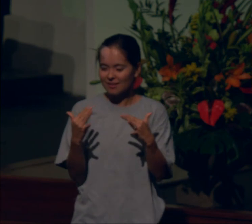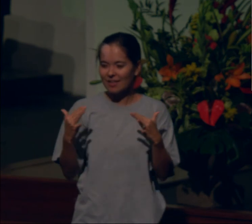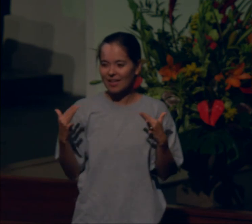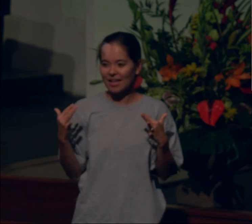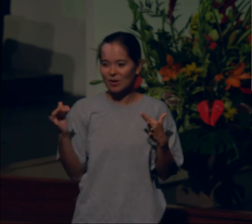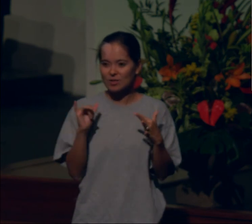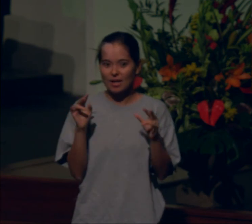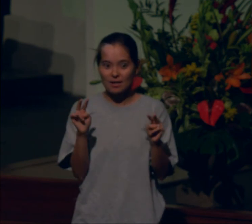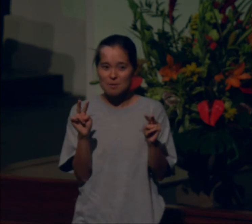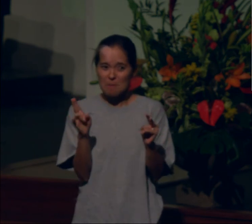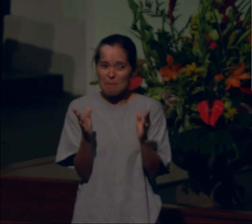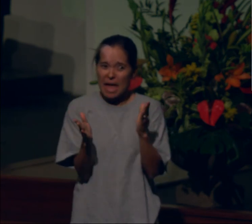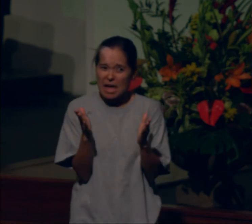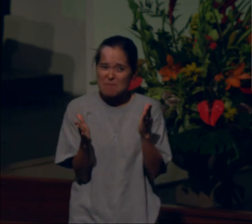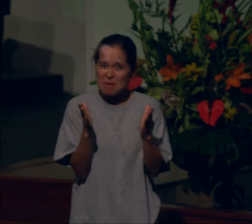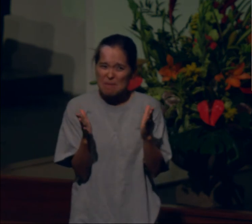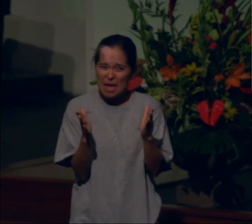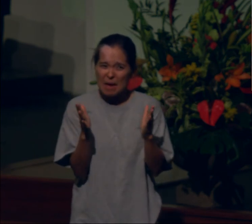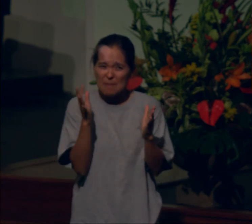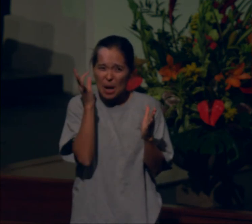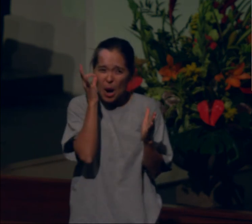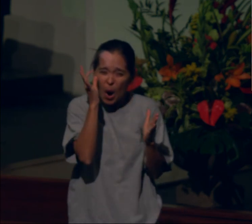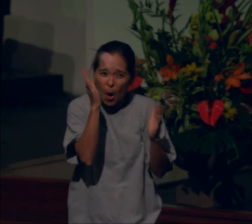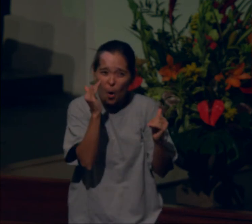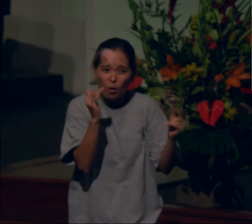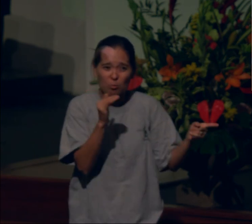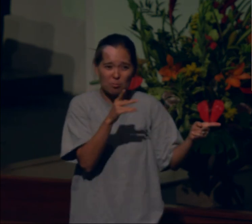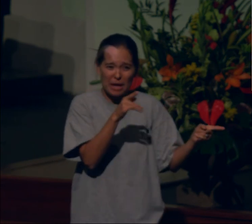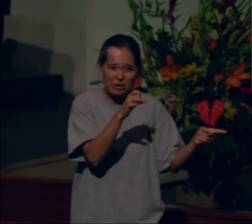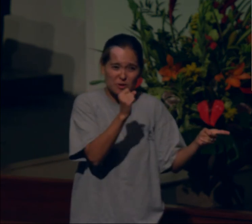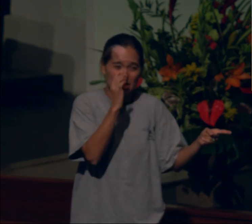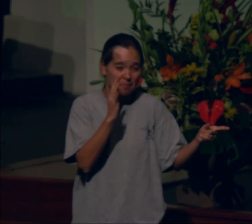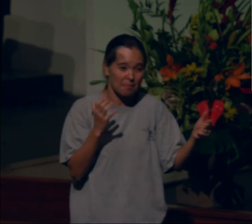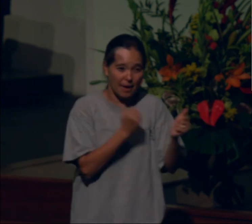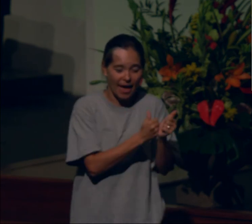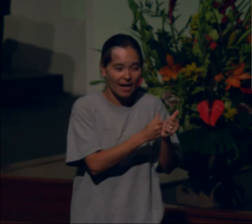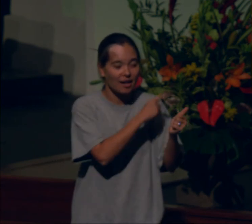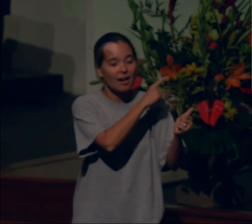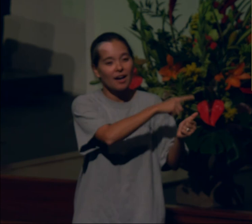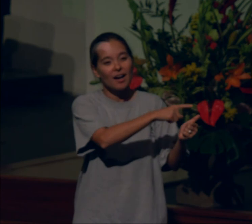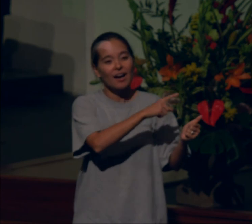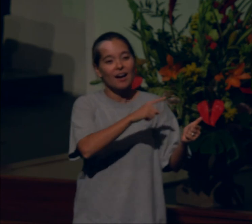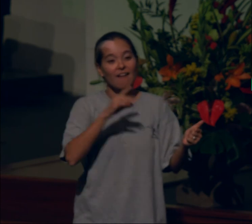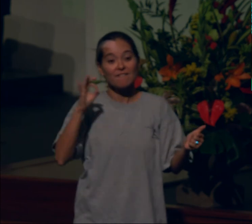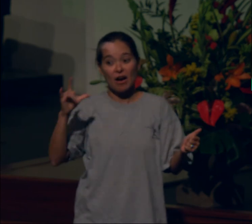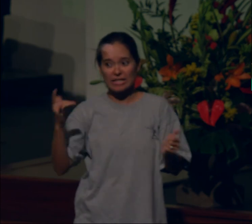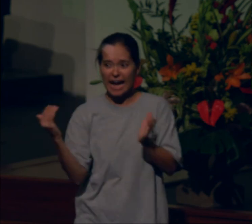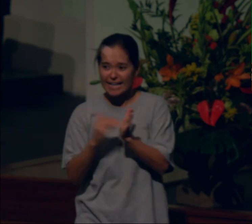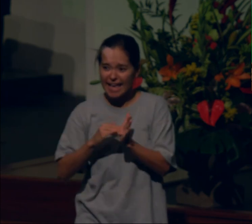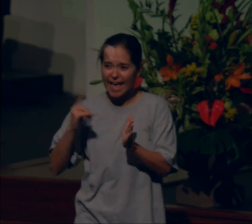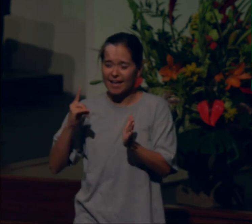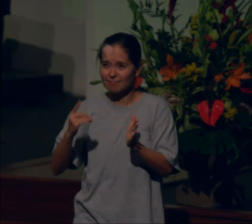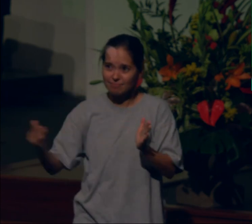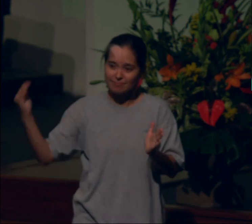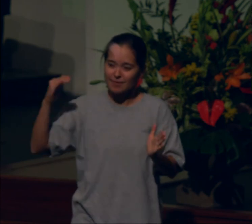like, maybe, just maybe, there's a tiny hope for the Patriots. And they come out on the field, and the Falcons score again.